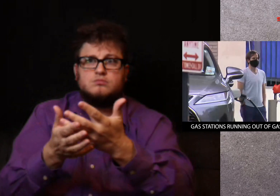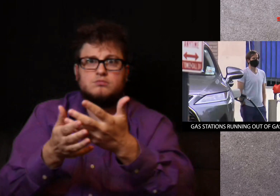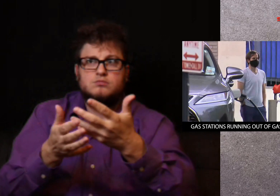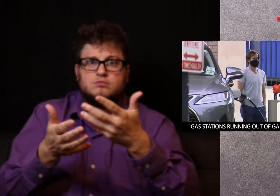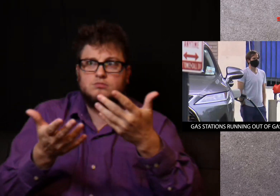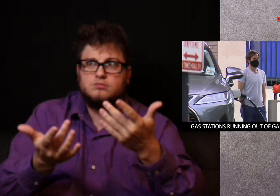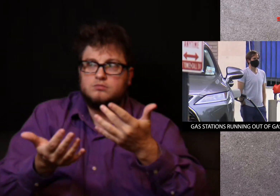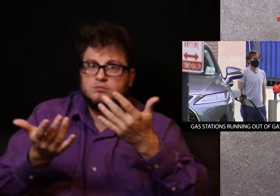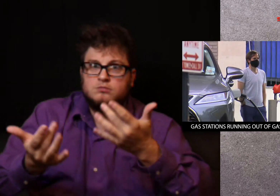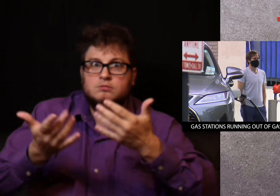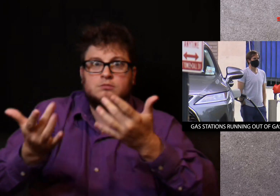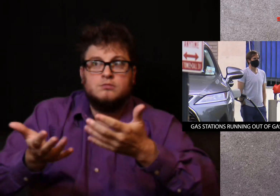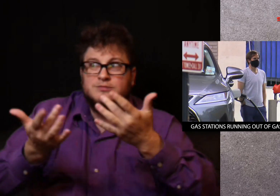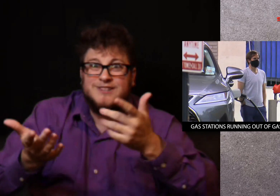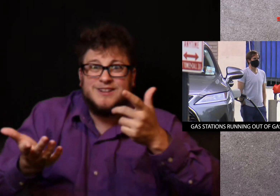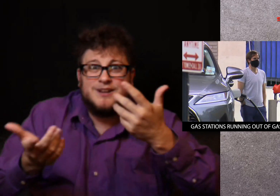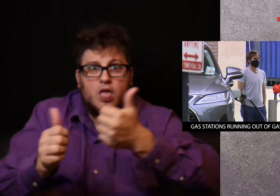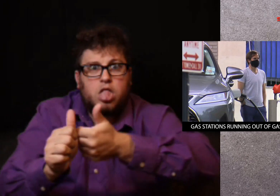chain bottlenecks.